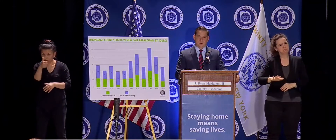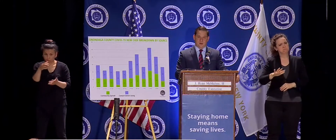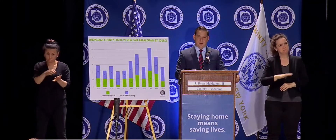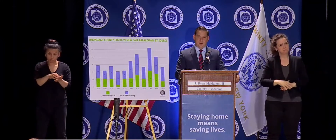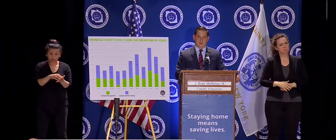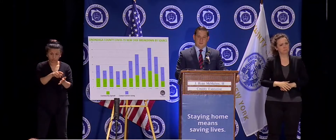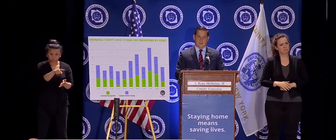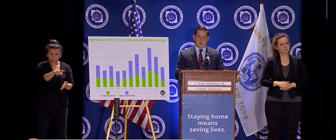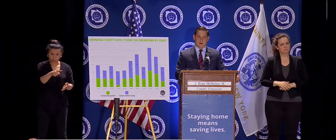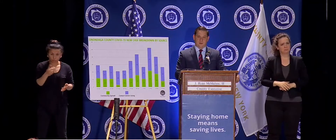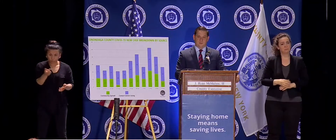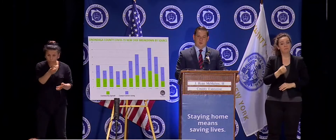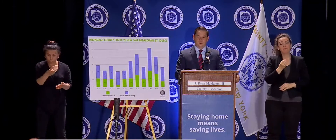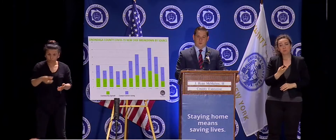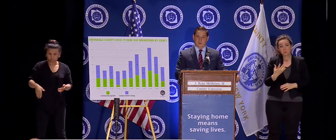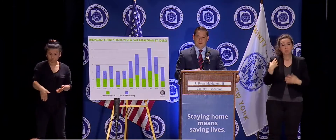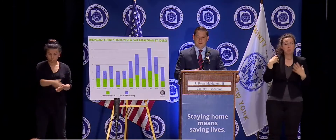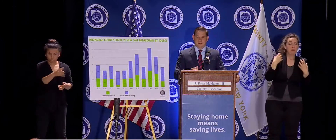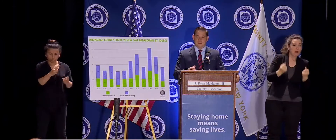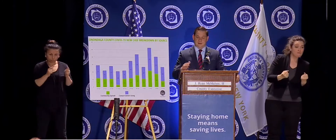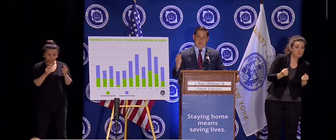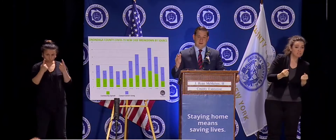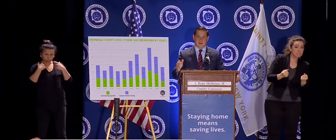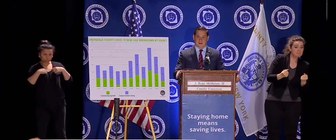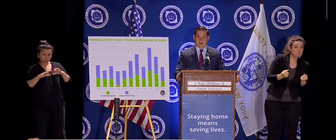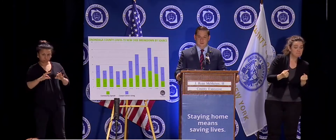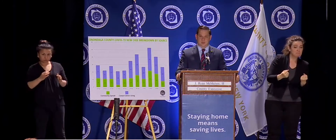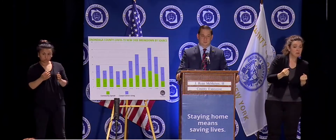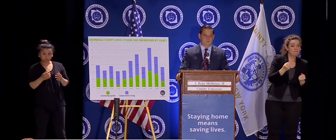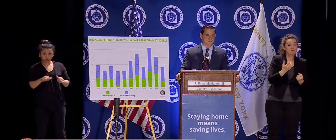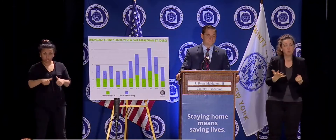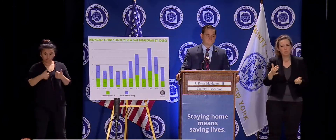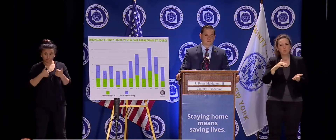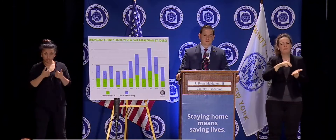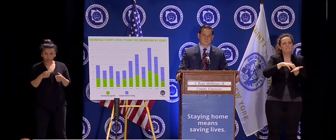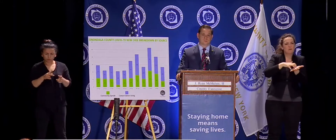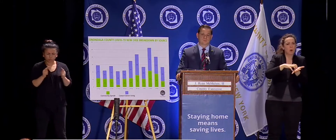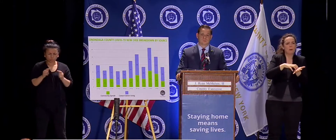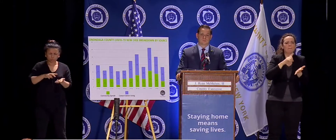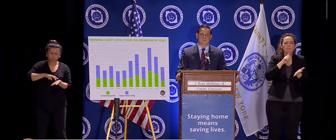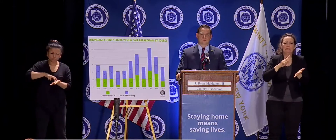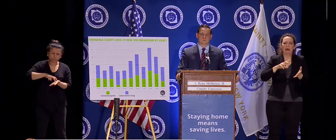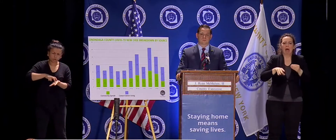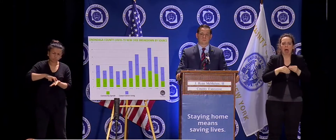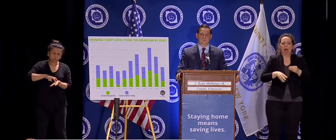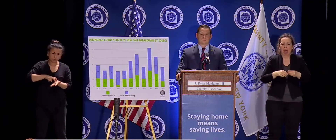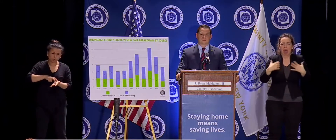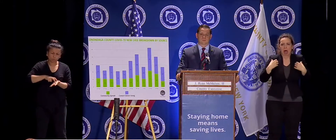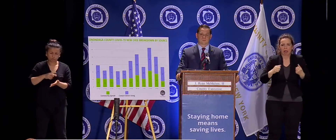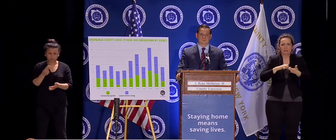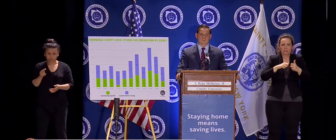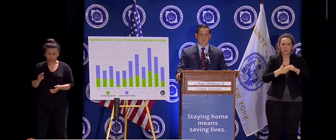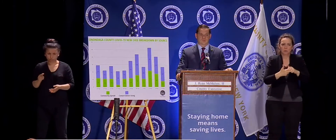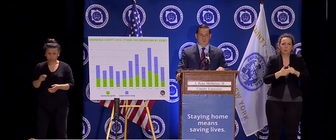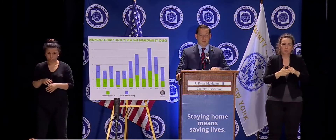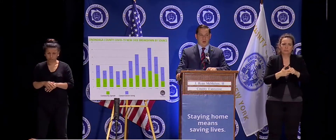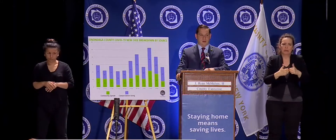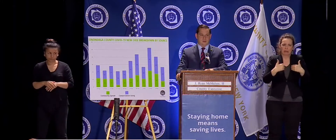who are vulnerable, getting sick and getting into the hospital. Is there a way to resolve that from happening moving